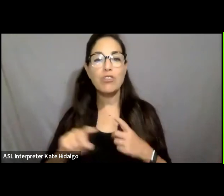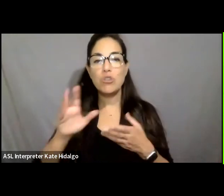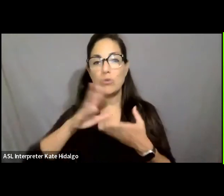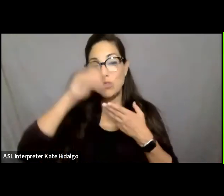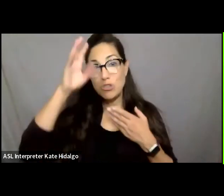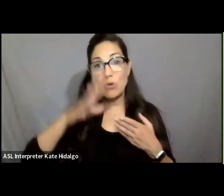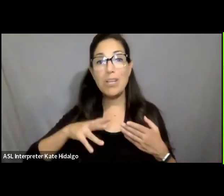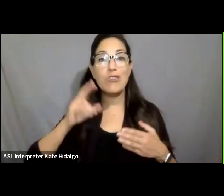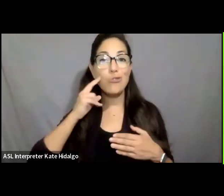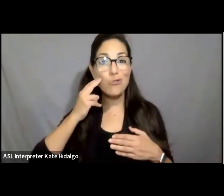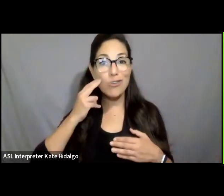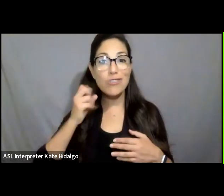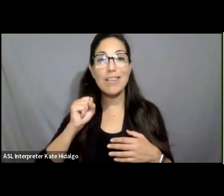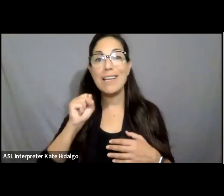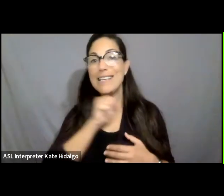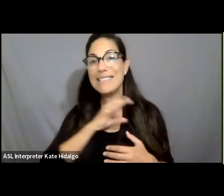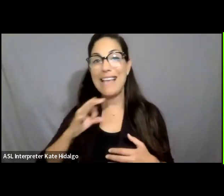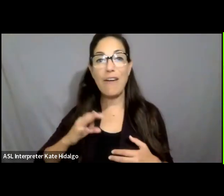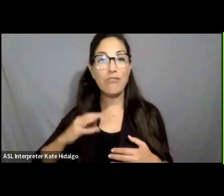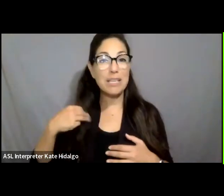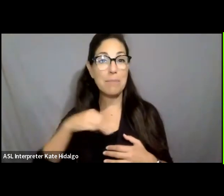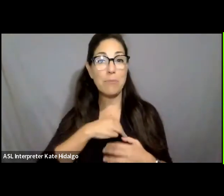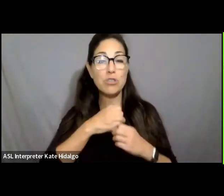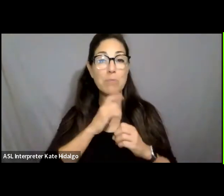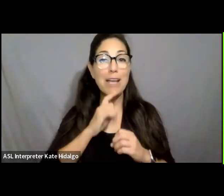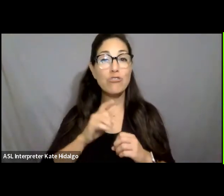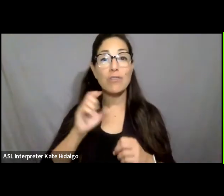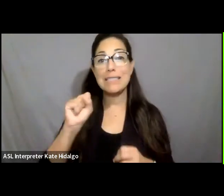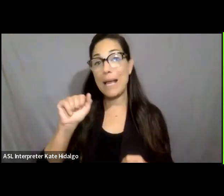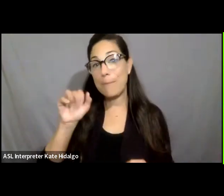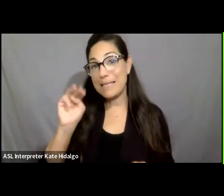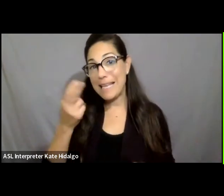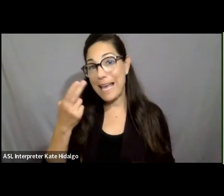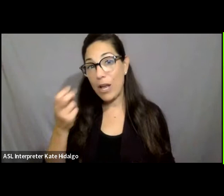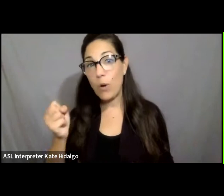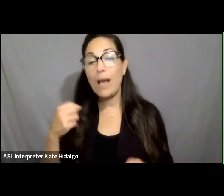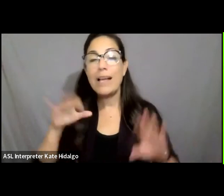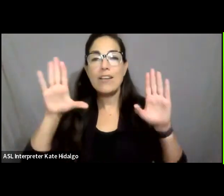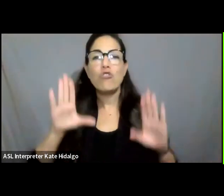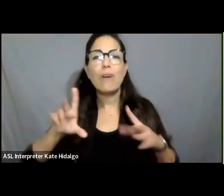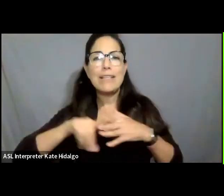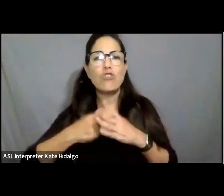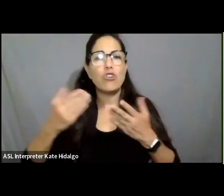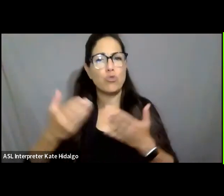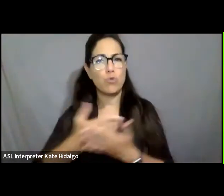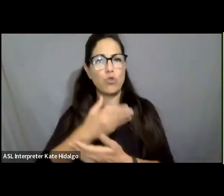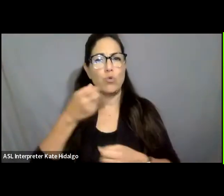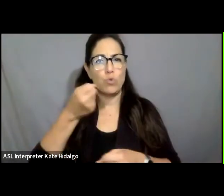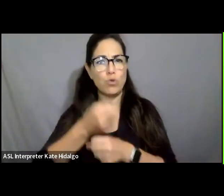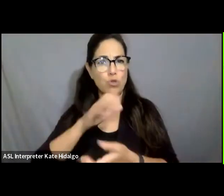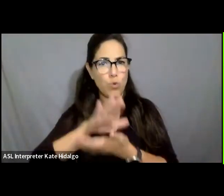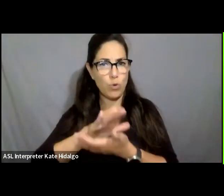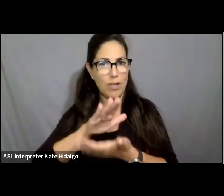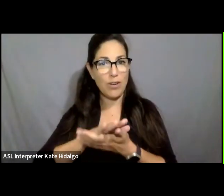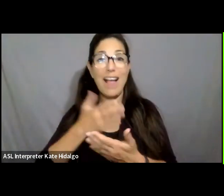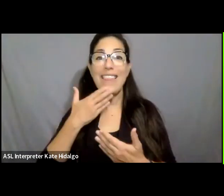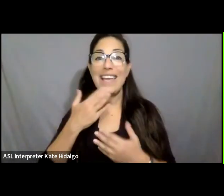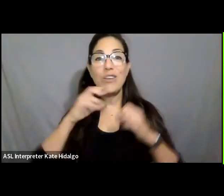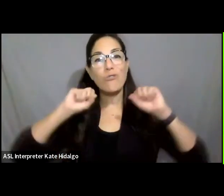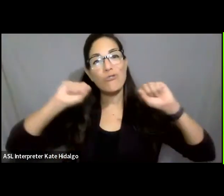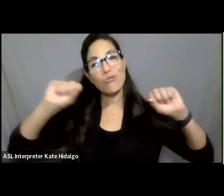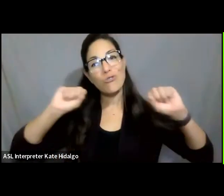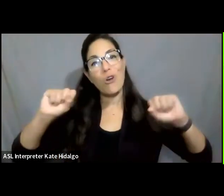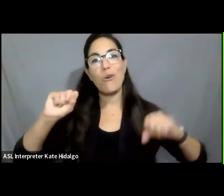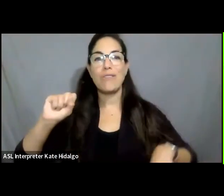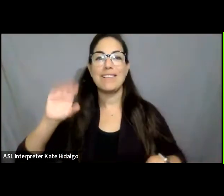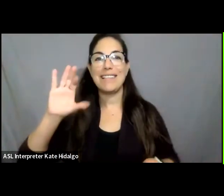of our faculty members, to make sure that San Mateo has had a great start to a new school year. Thank you, and go Bearcats.